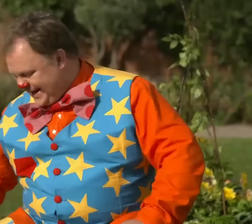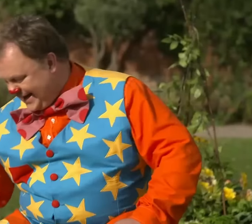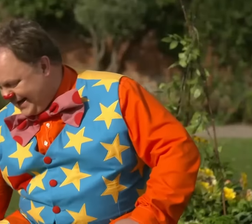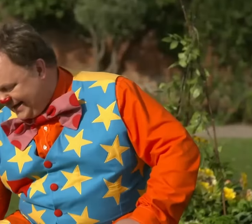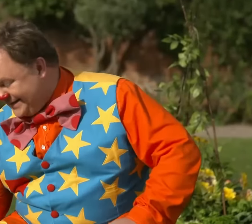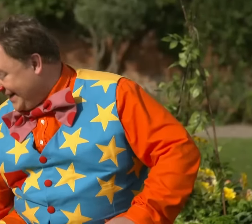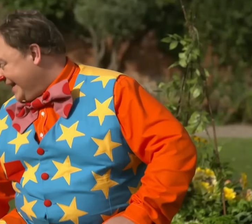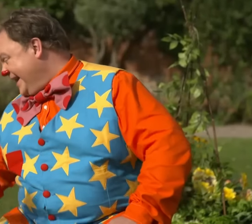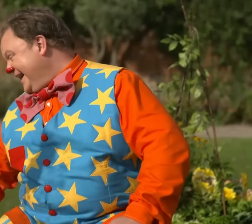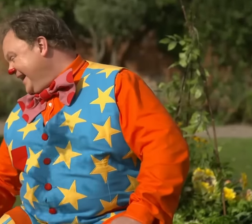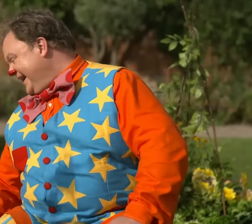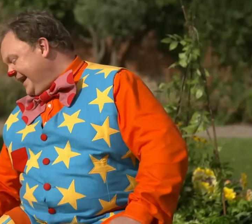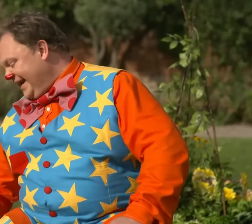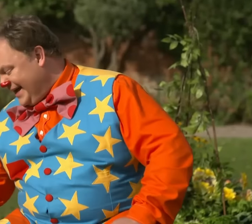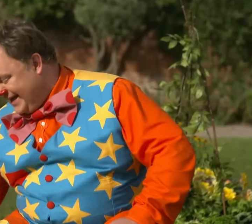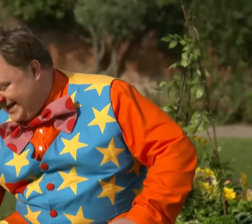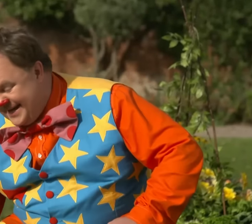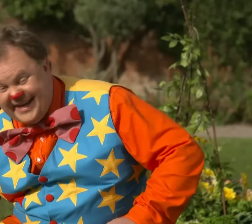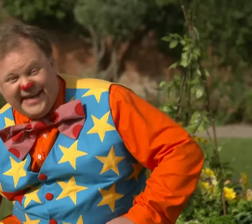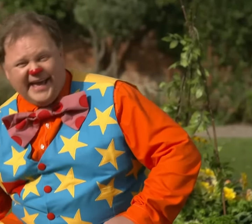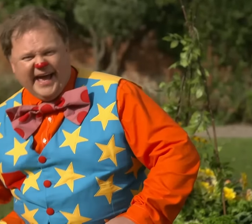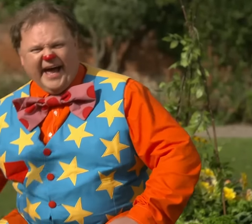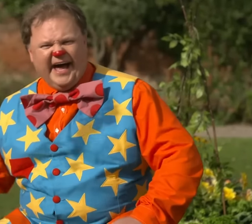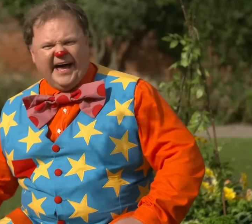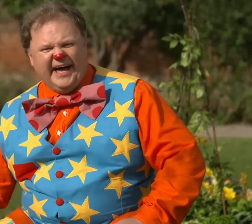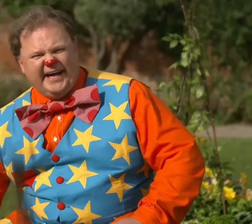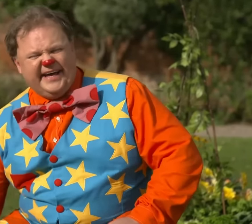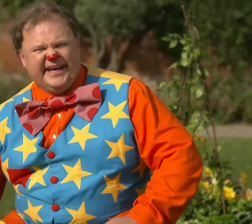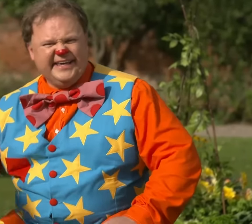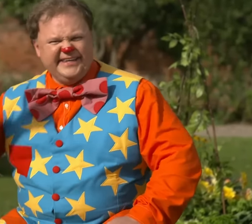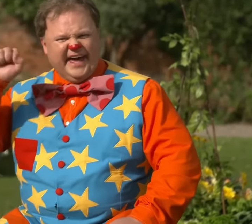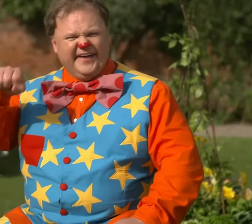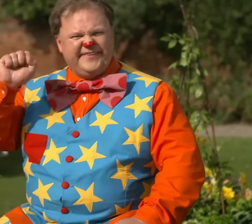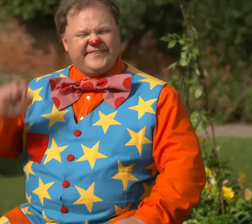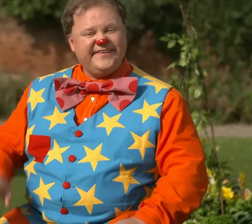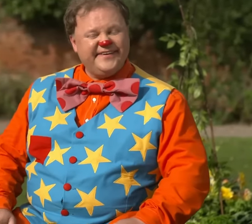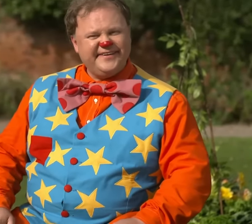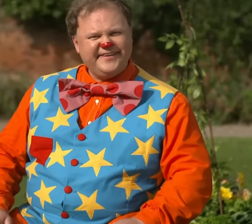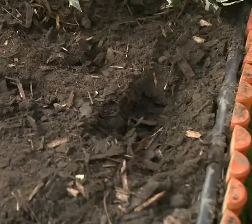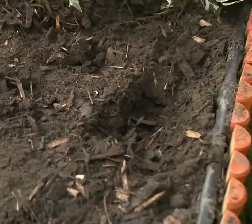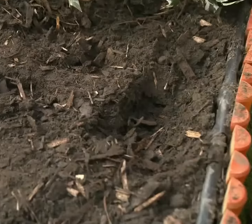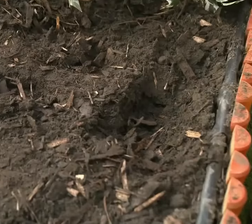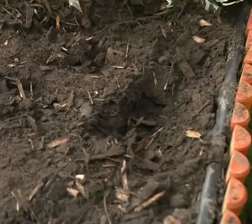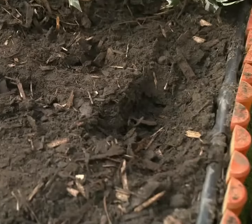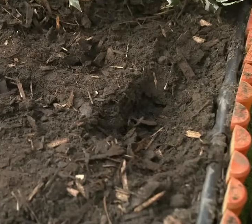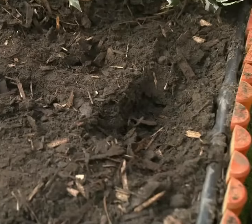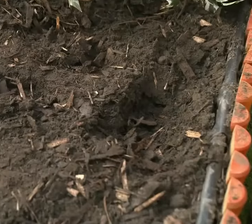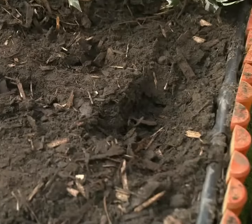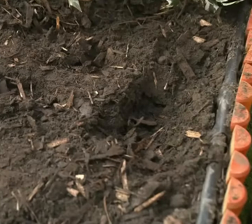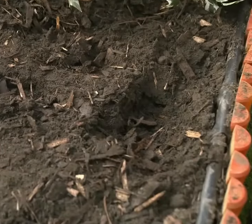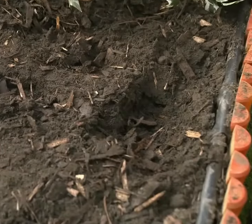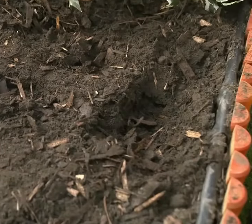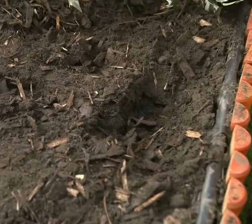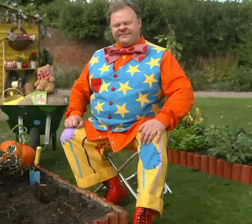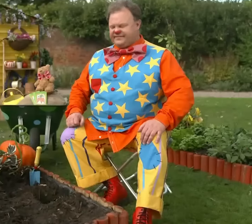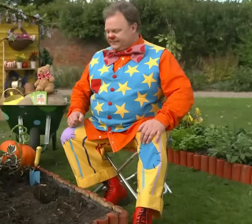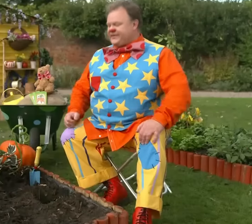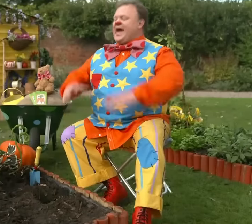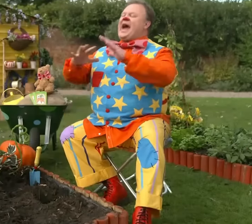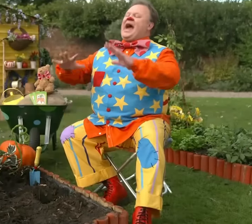Tumble. Mr Tumble. Yes? The holes are disappearing. What?